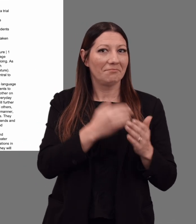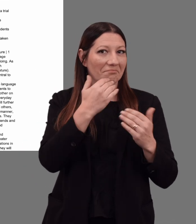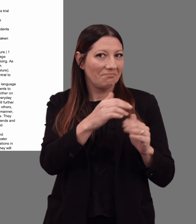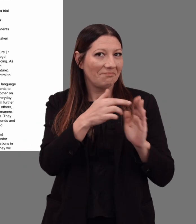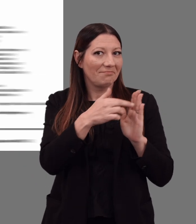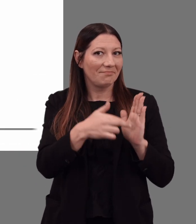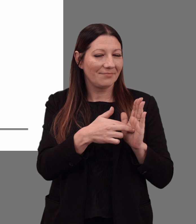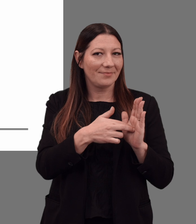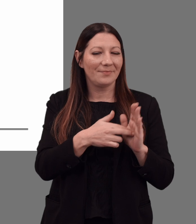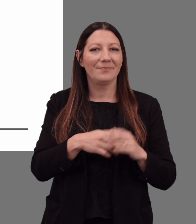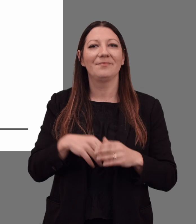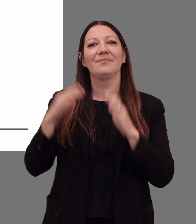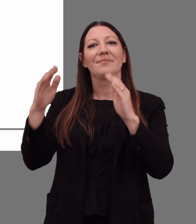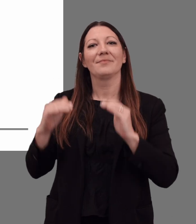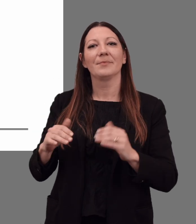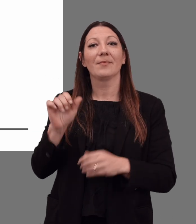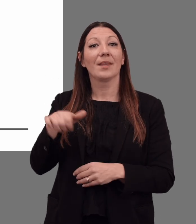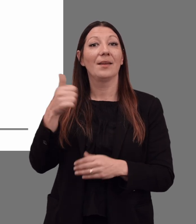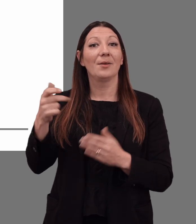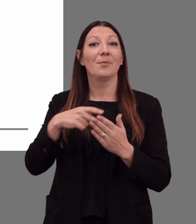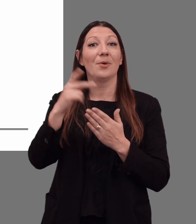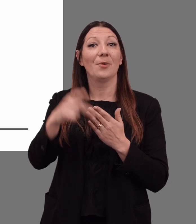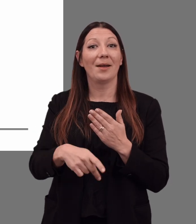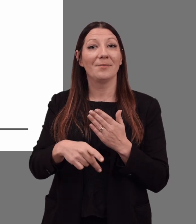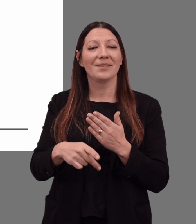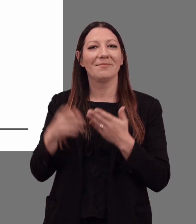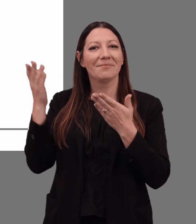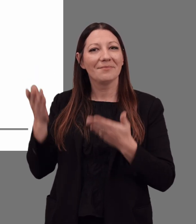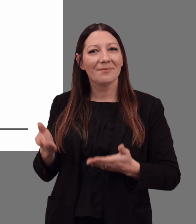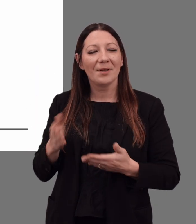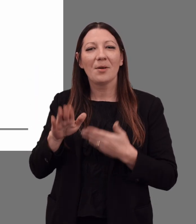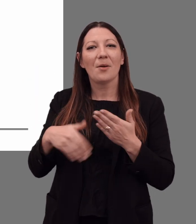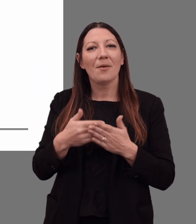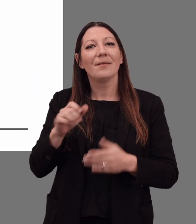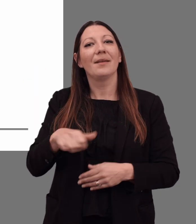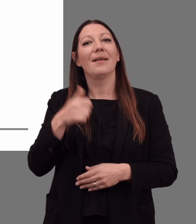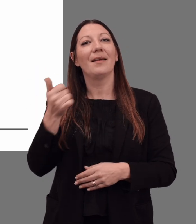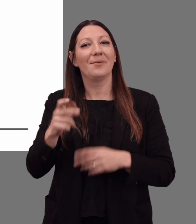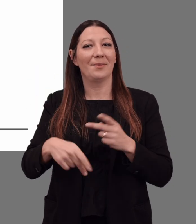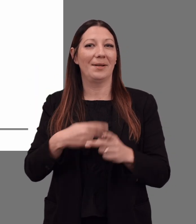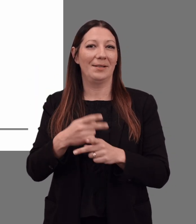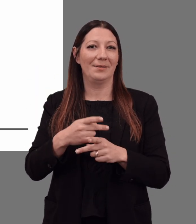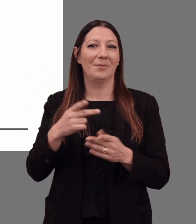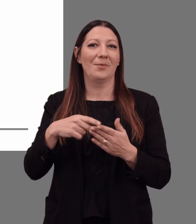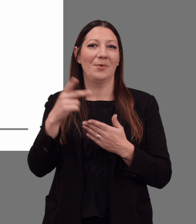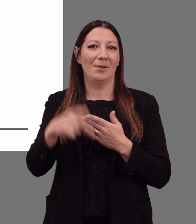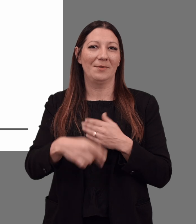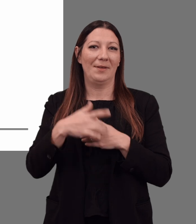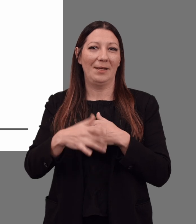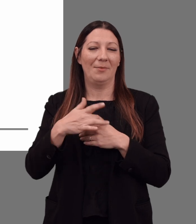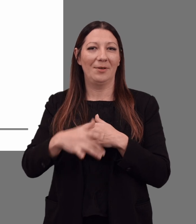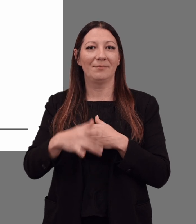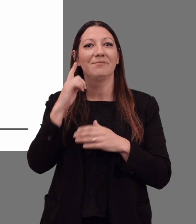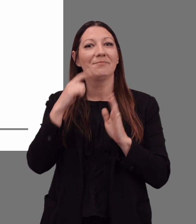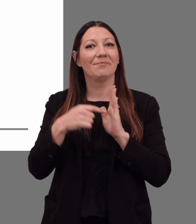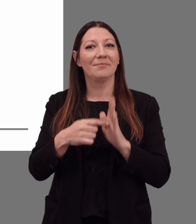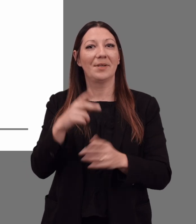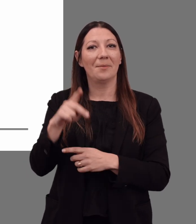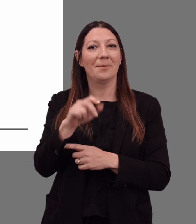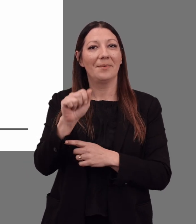other programs, which is a listing of other programs that are available, including Professional Applied and Continuing Education, or